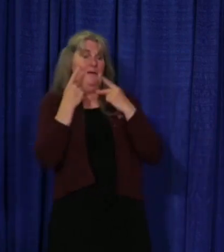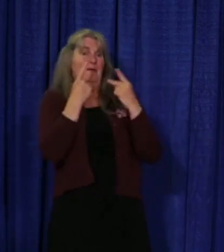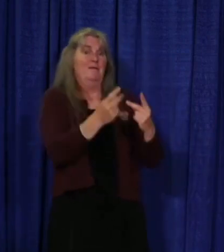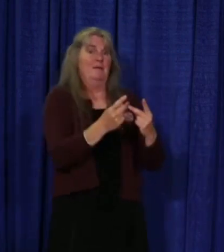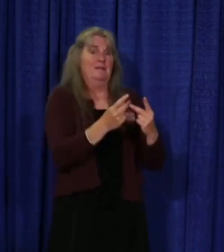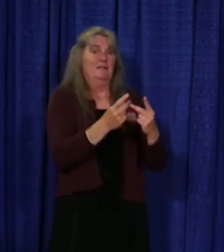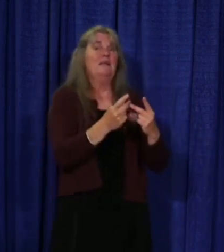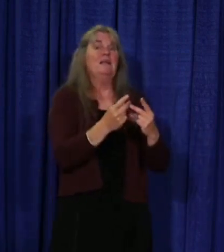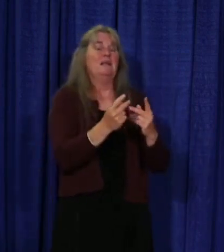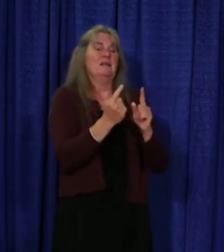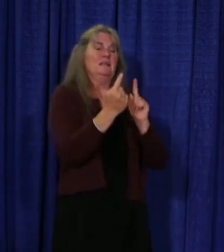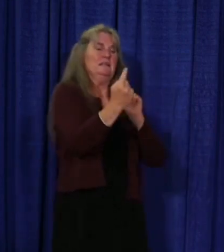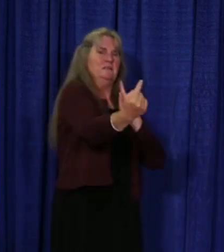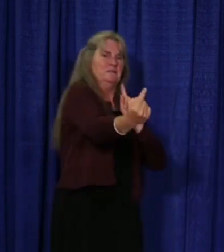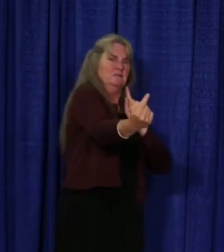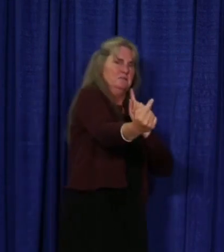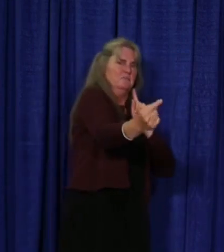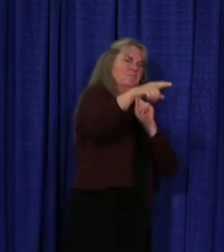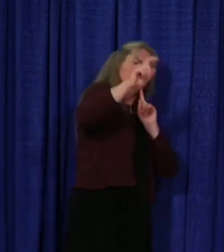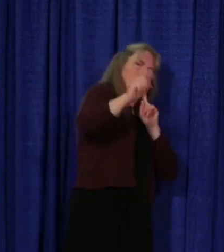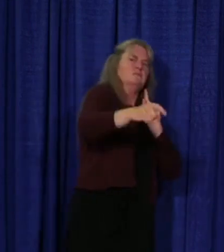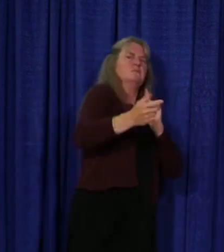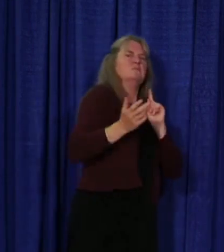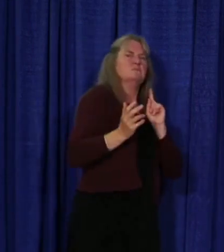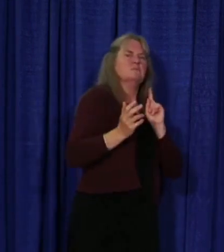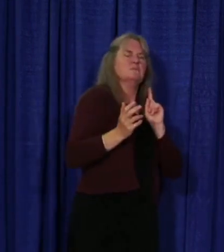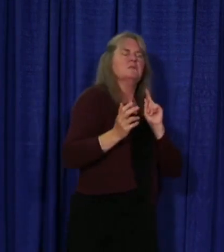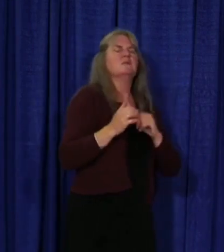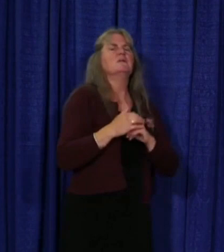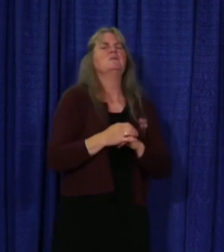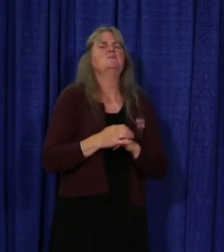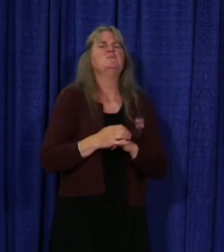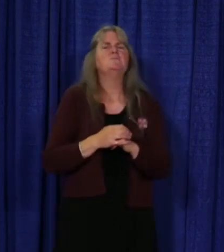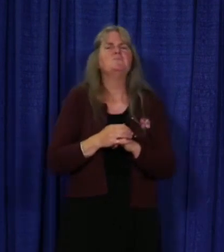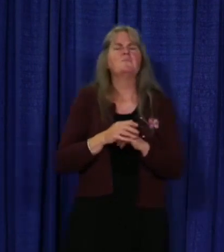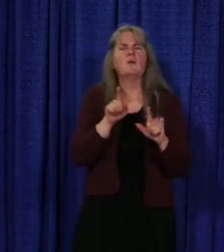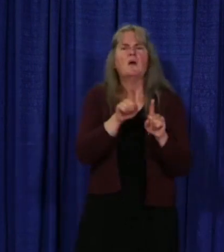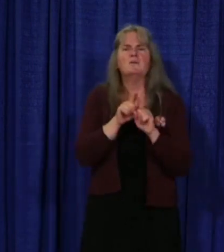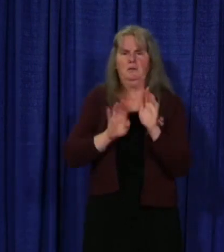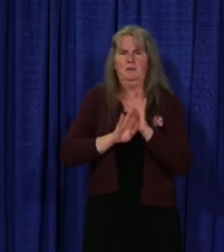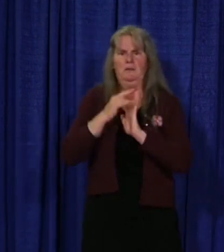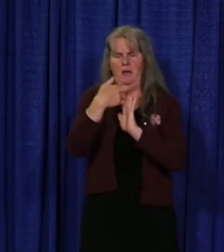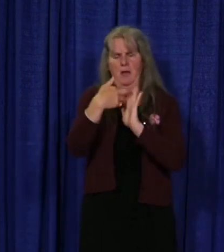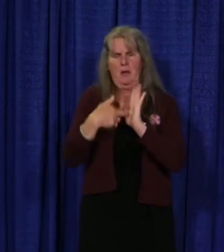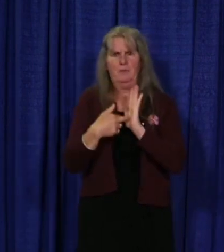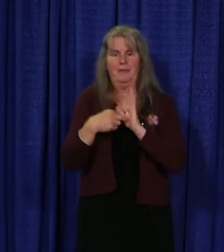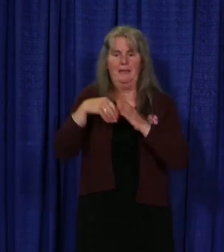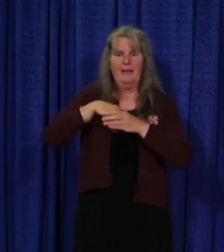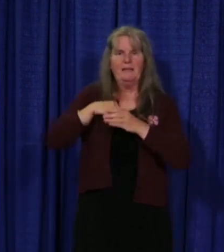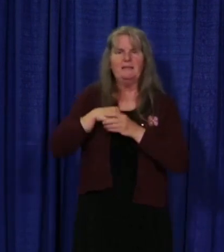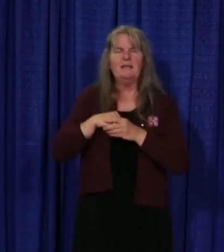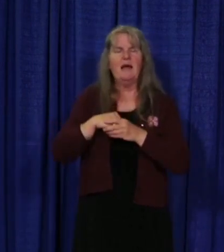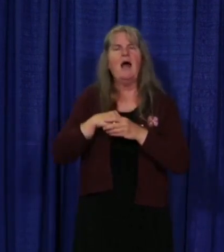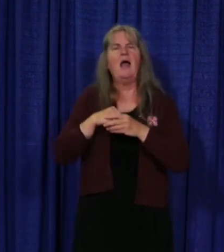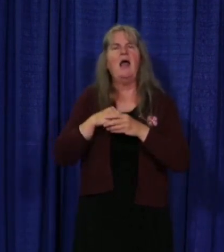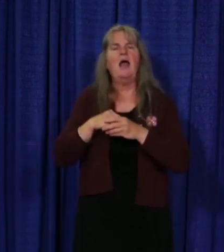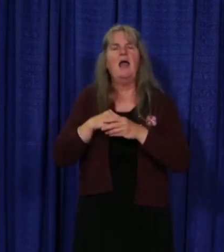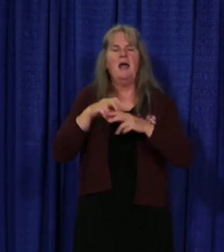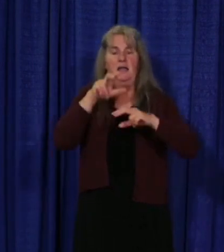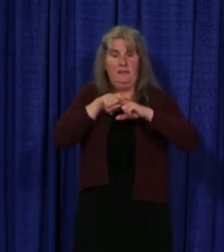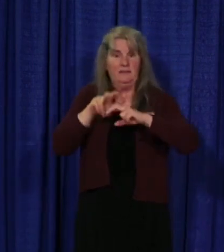well and appropriately spaced. We are working on specific guidelines for indoor seated and planned